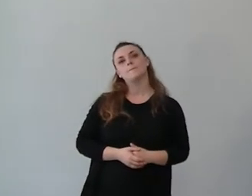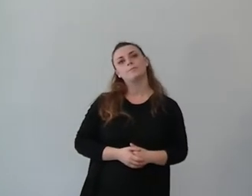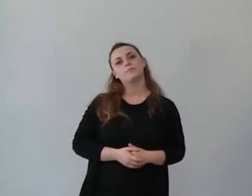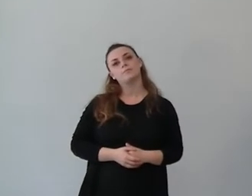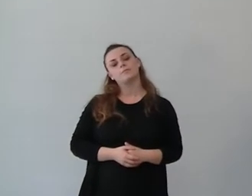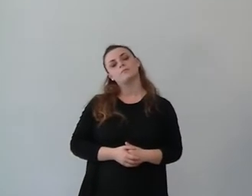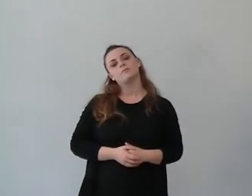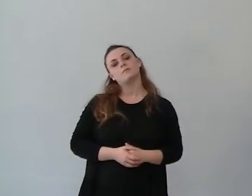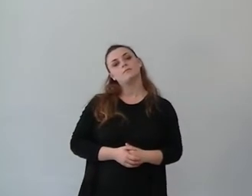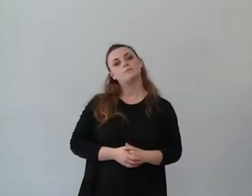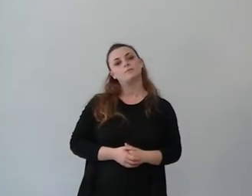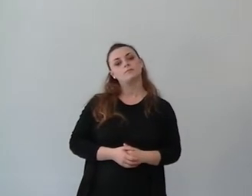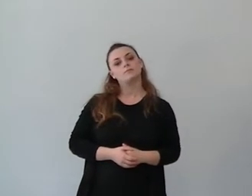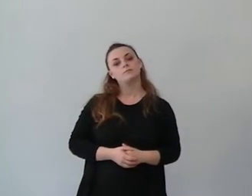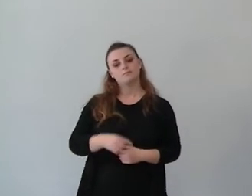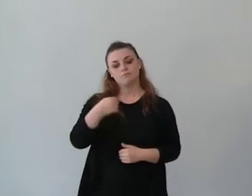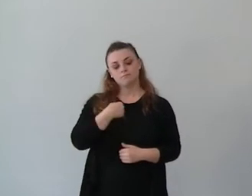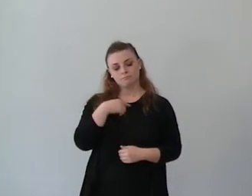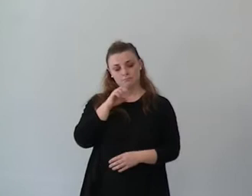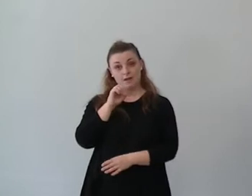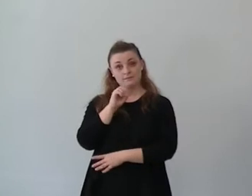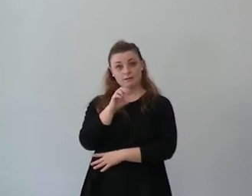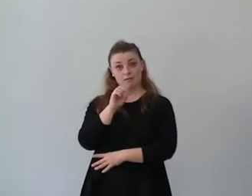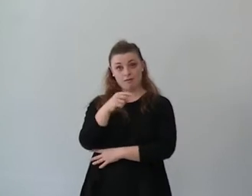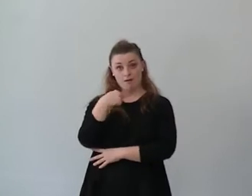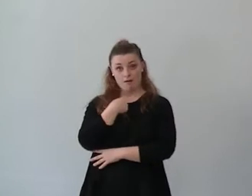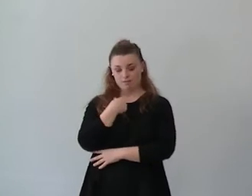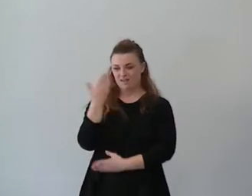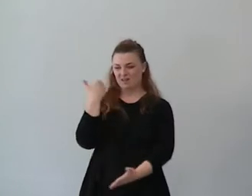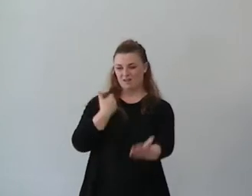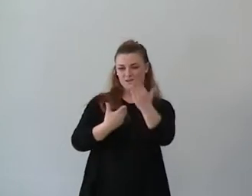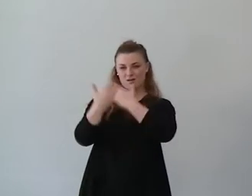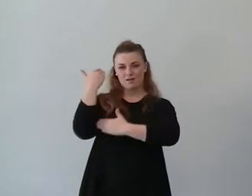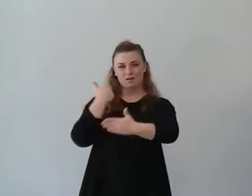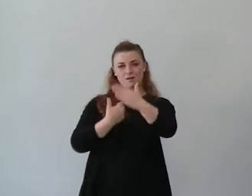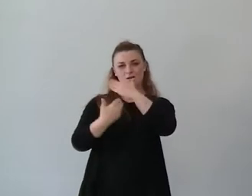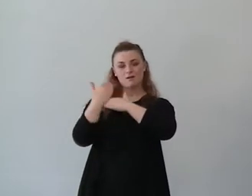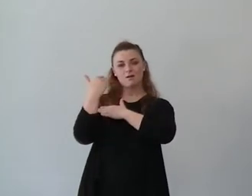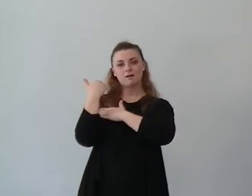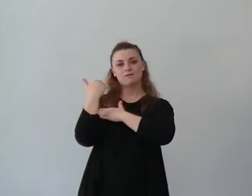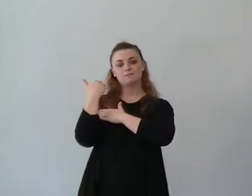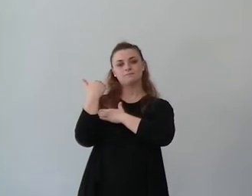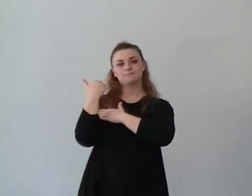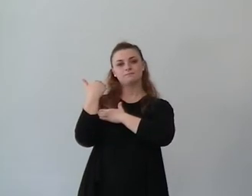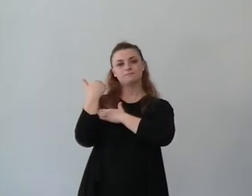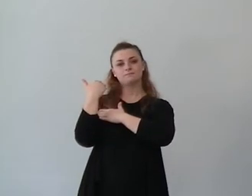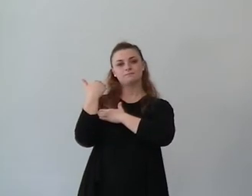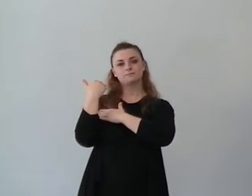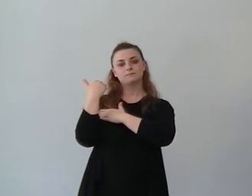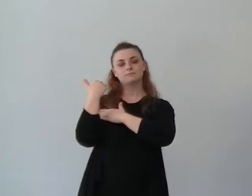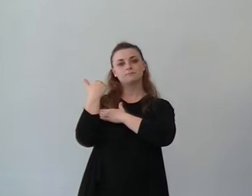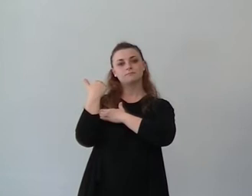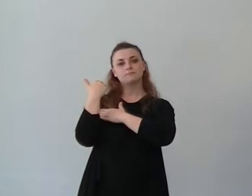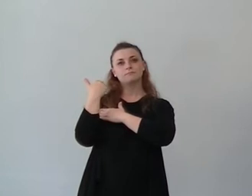books. Come insegnante nel mio passato, io ho veramente trovato molto di